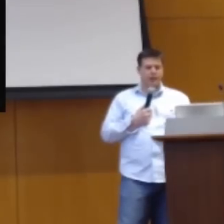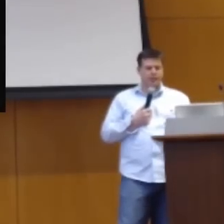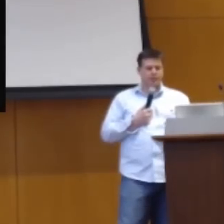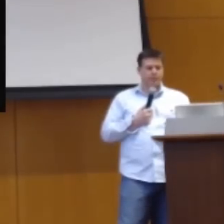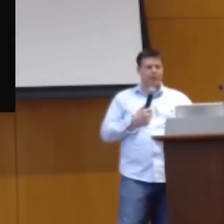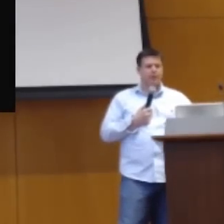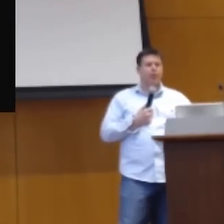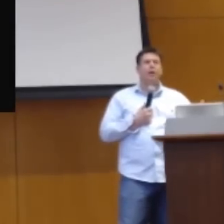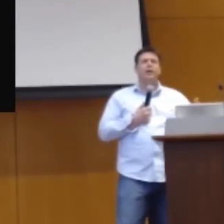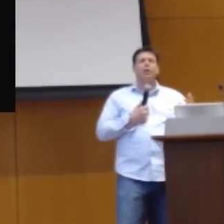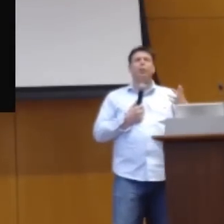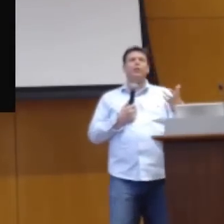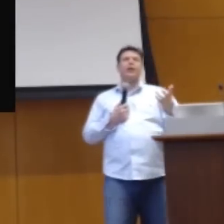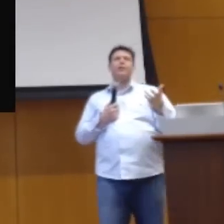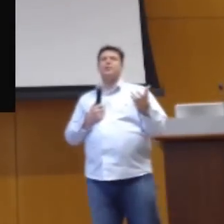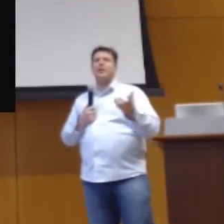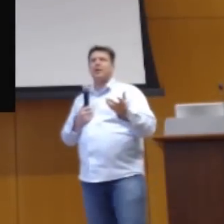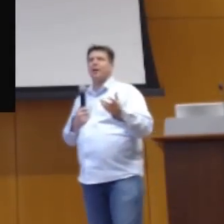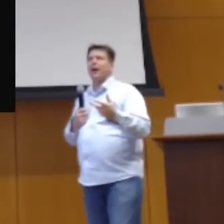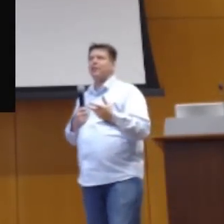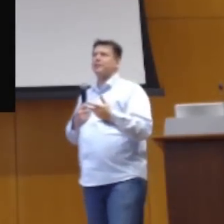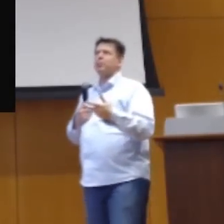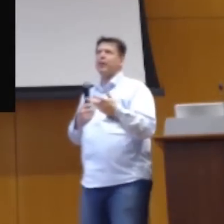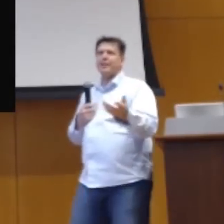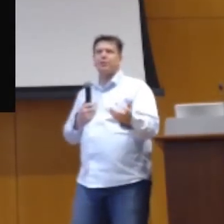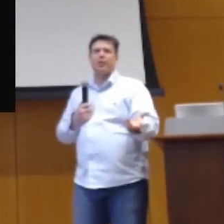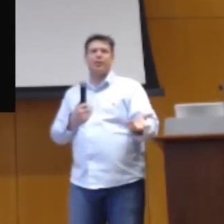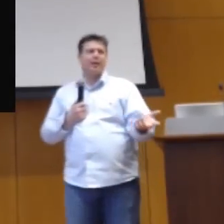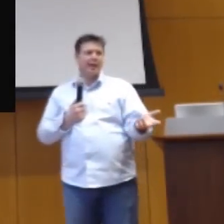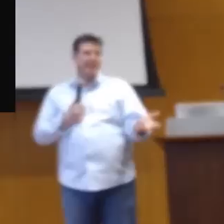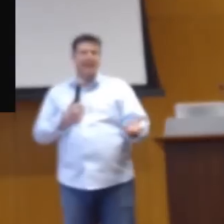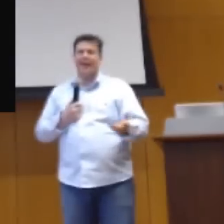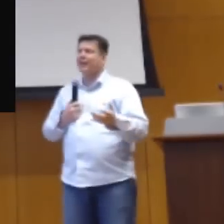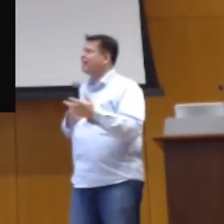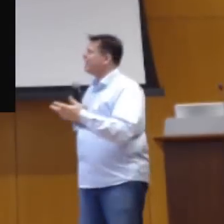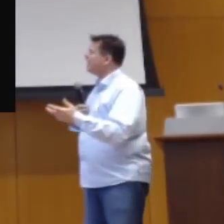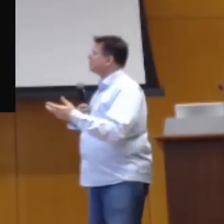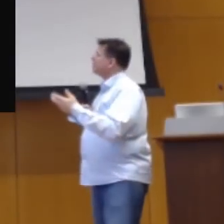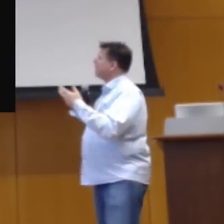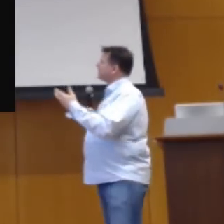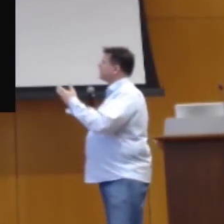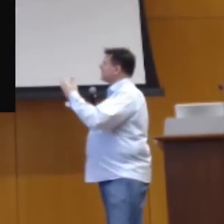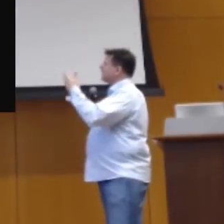language. So one thing I was thinking about how this applies to other conlangs. And the fact is that